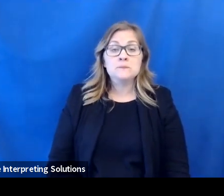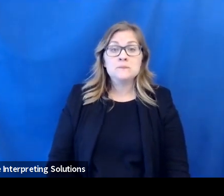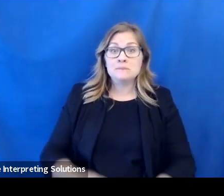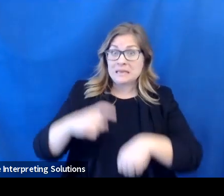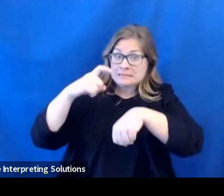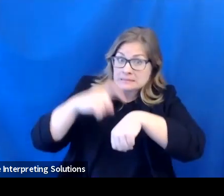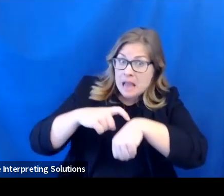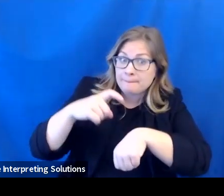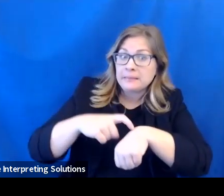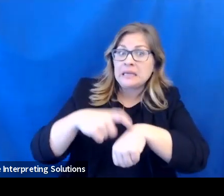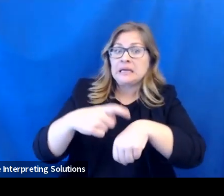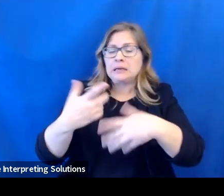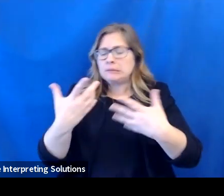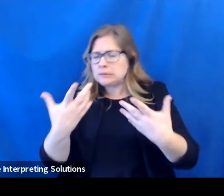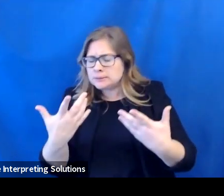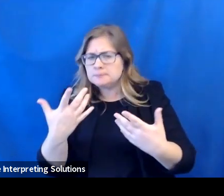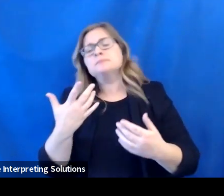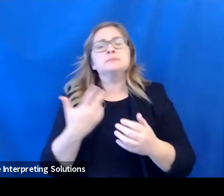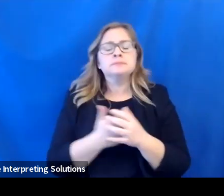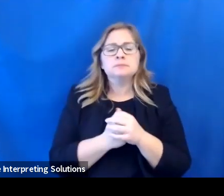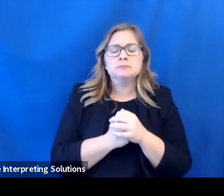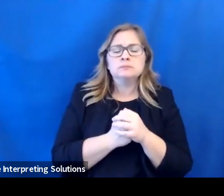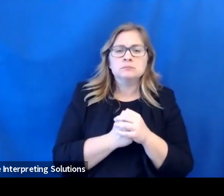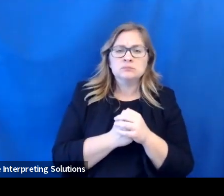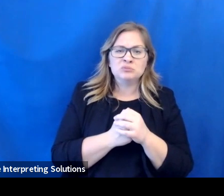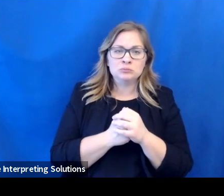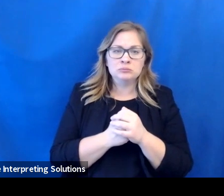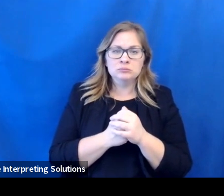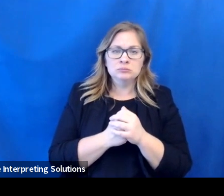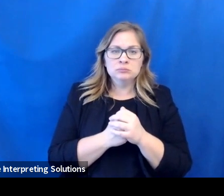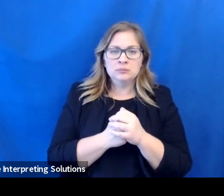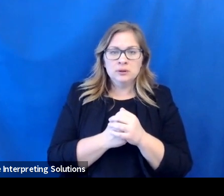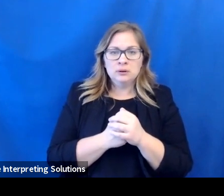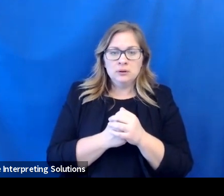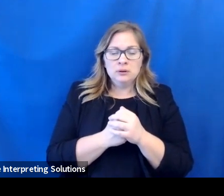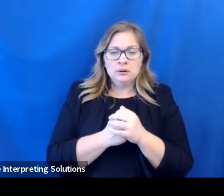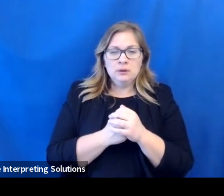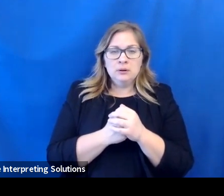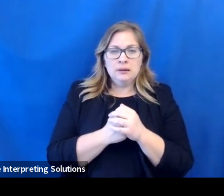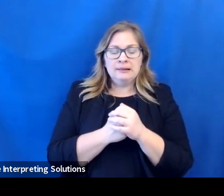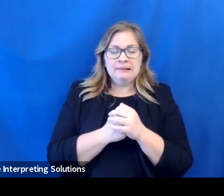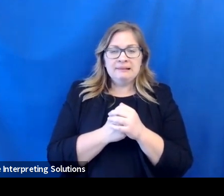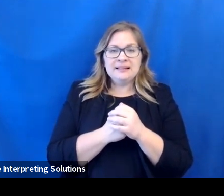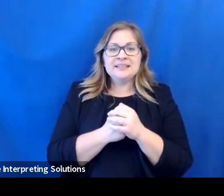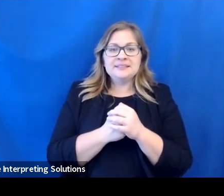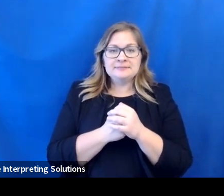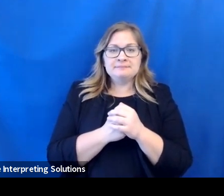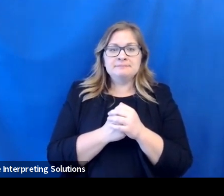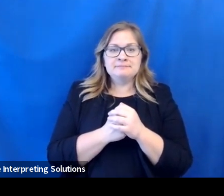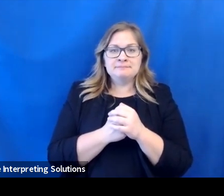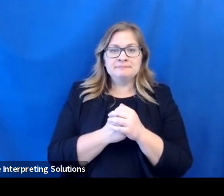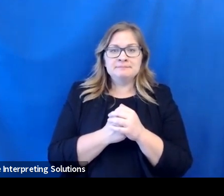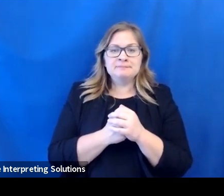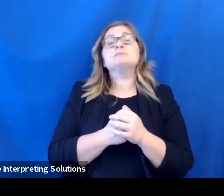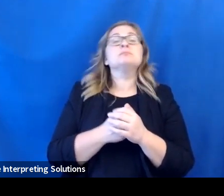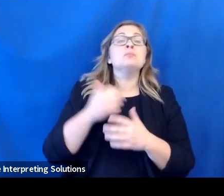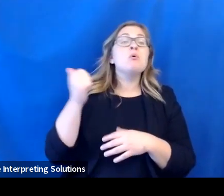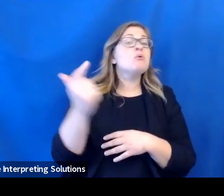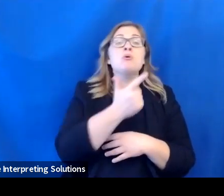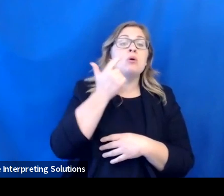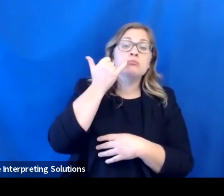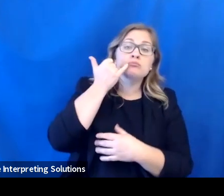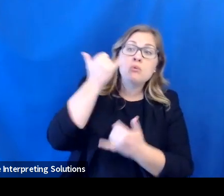But we just are encouraging everyone, all callers to be sharing as